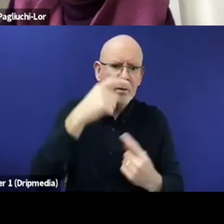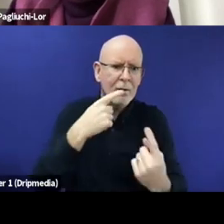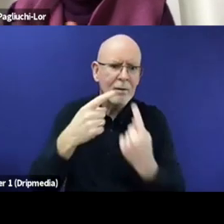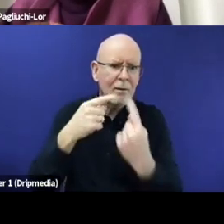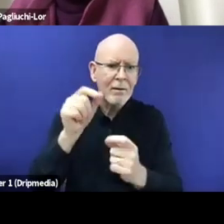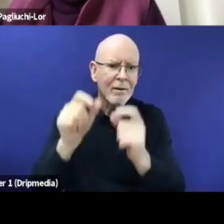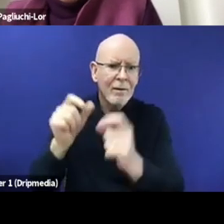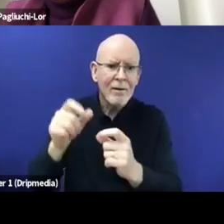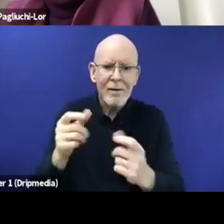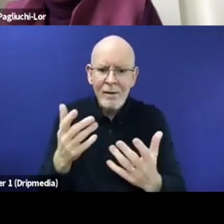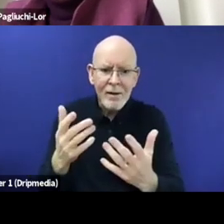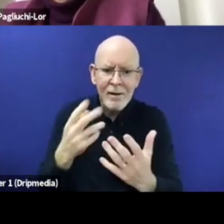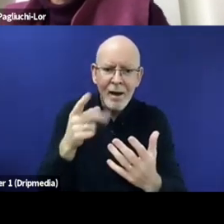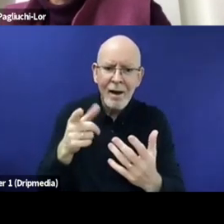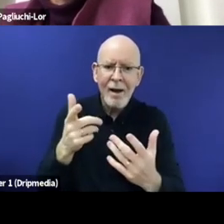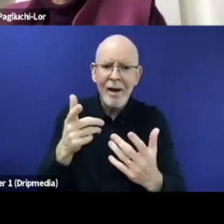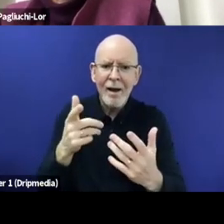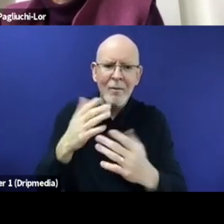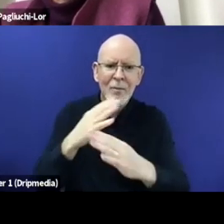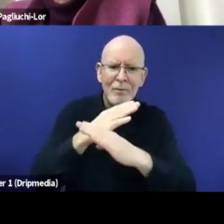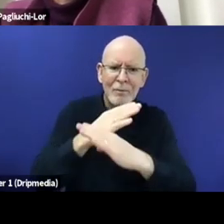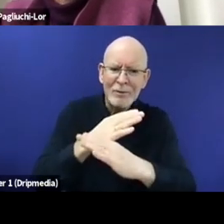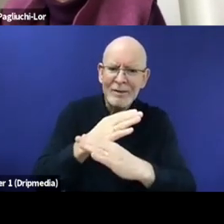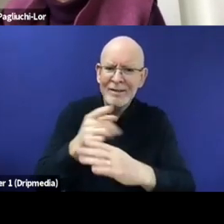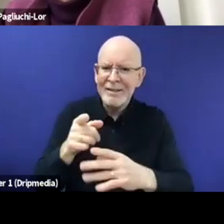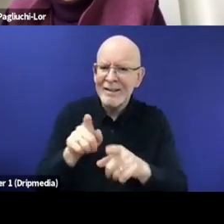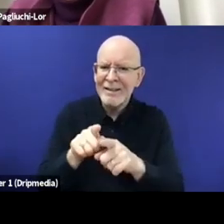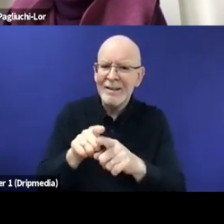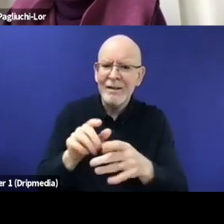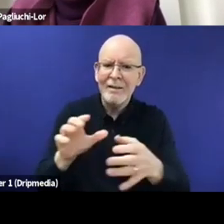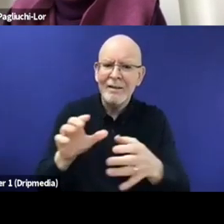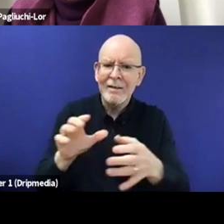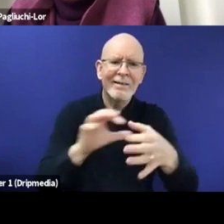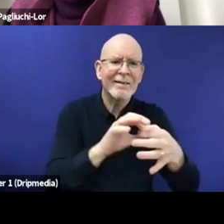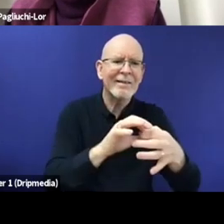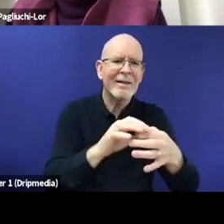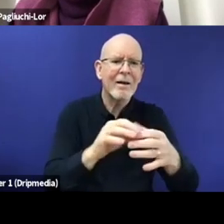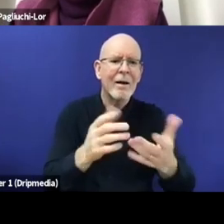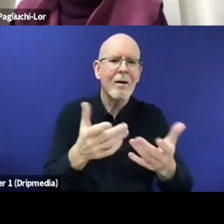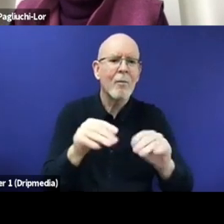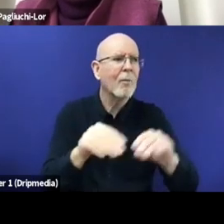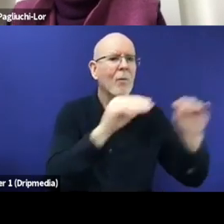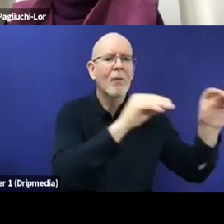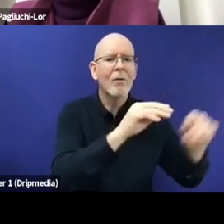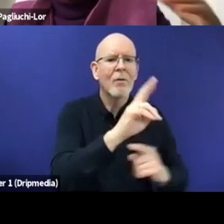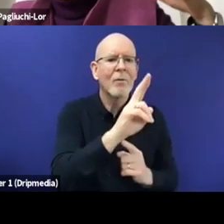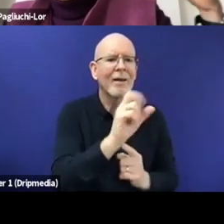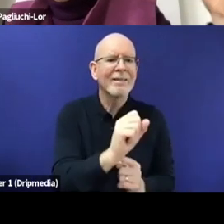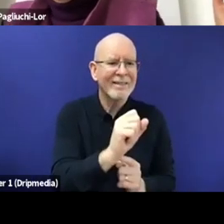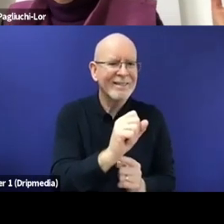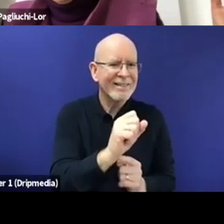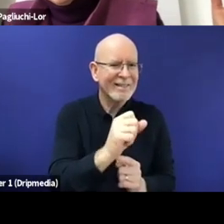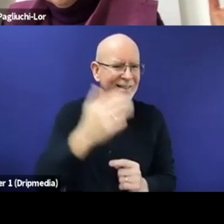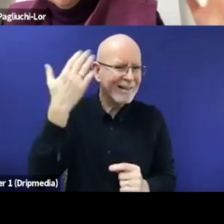persuaded. Perhaps they would have had a different conversation with others. But I think really the question of protection sometimes, certainly the fine